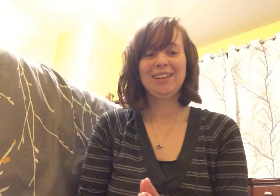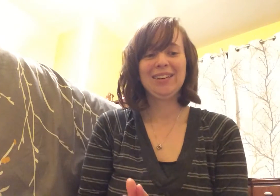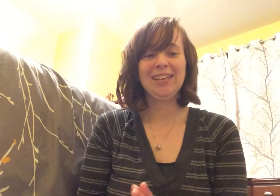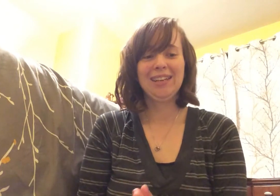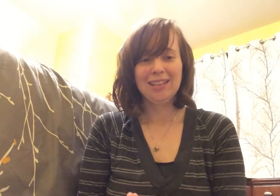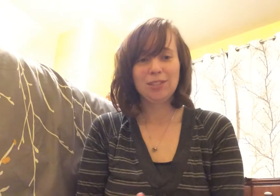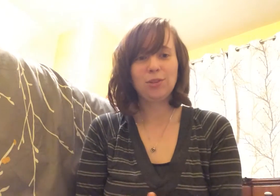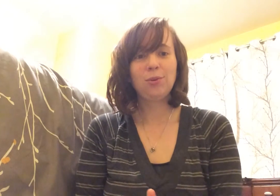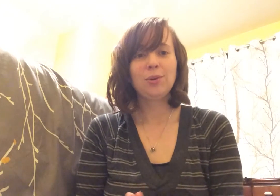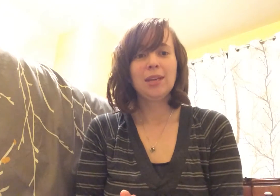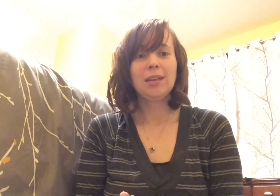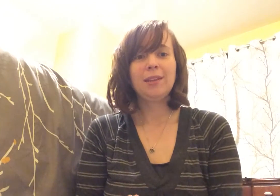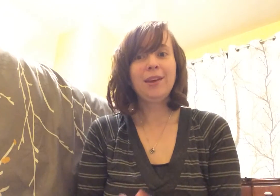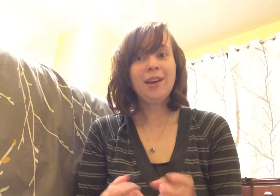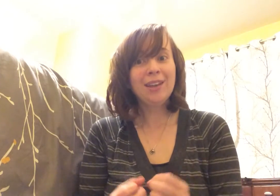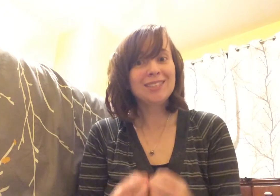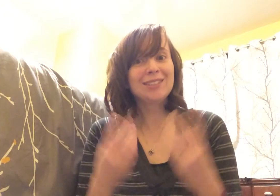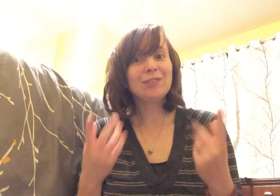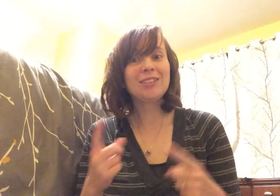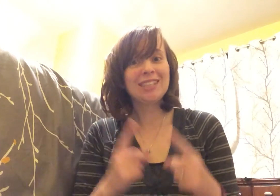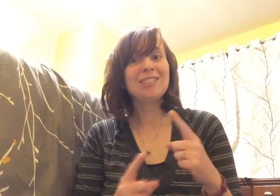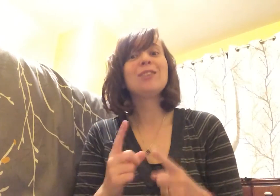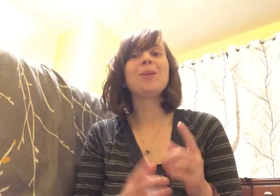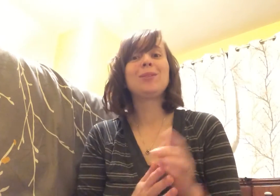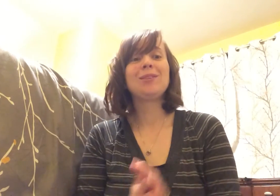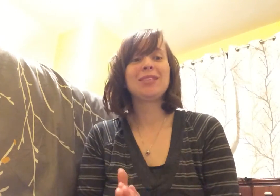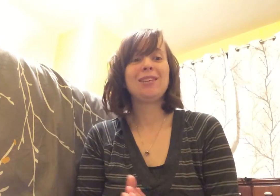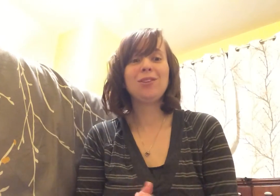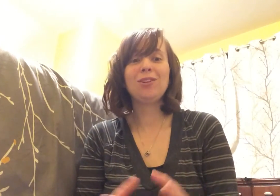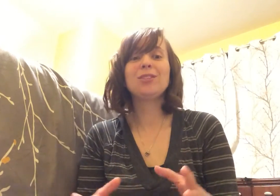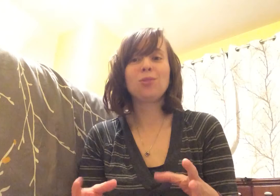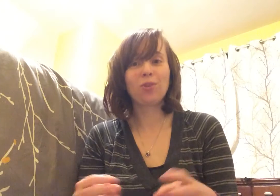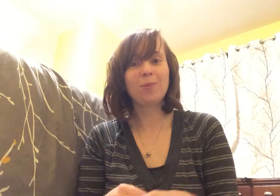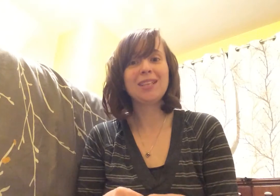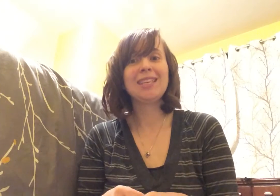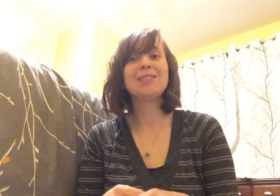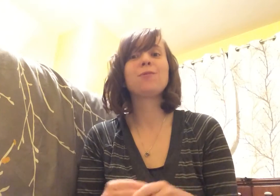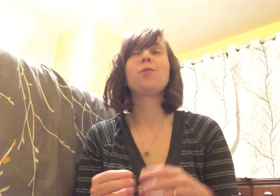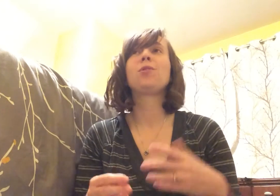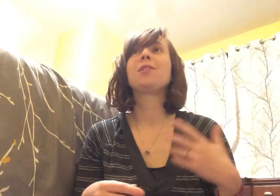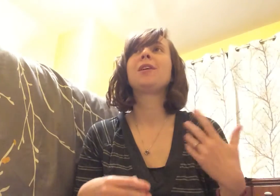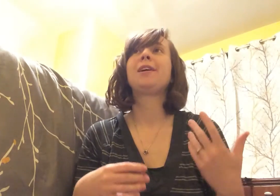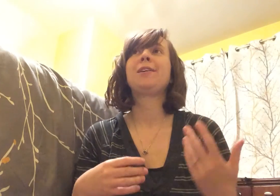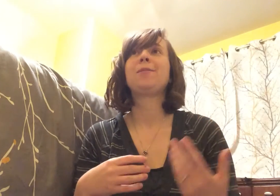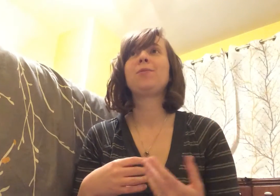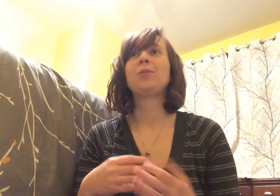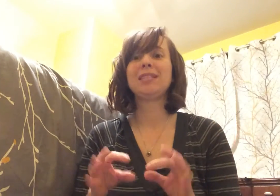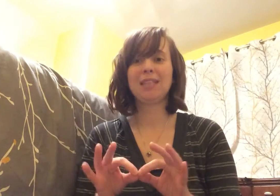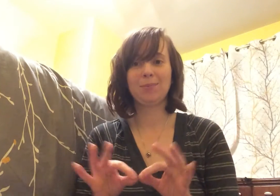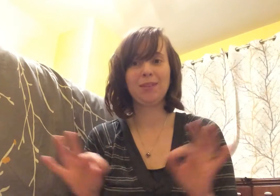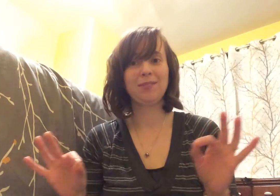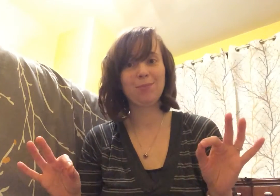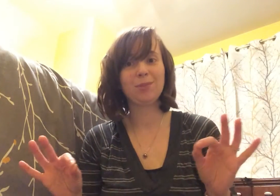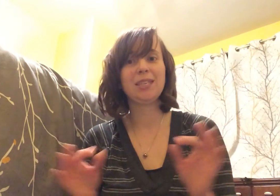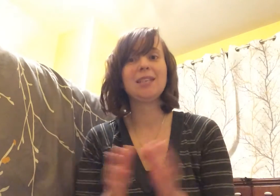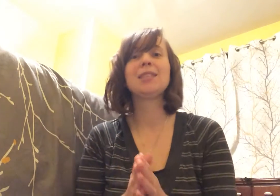right. So lots of different signs you could be able to use that. You can also incorporate these for these types of example sentences